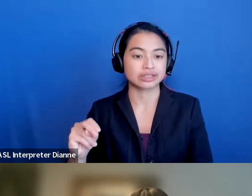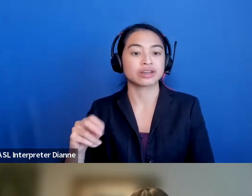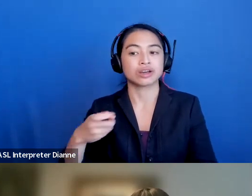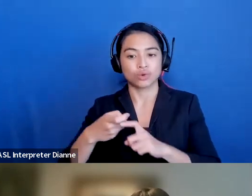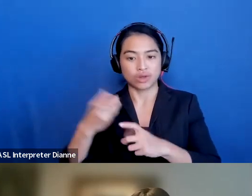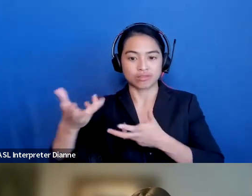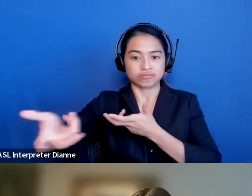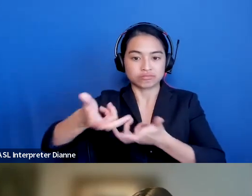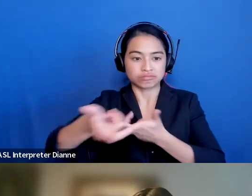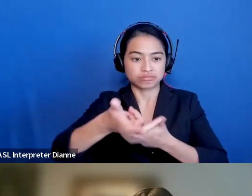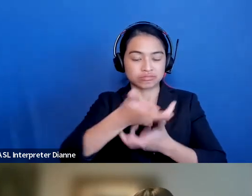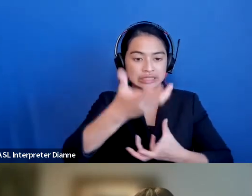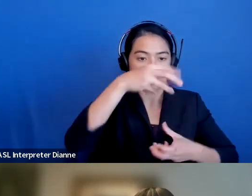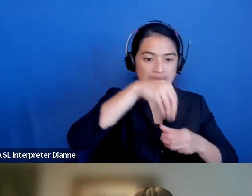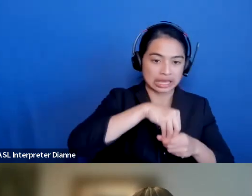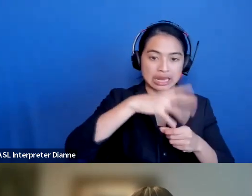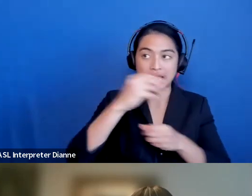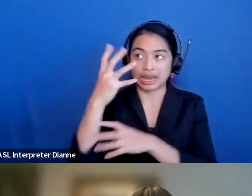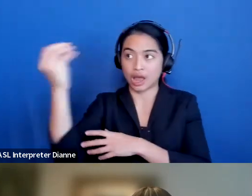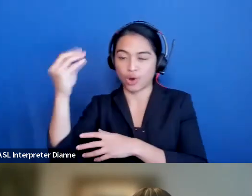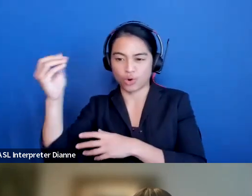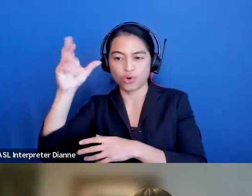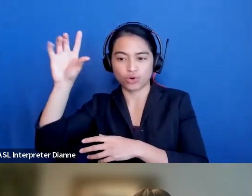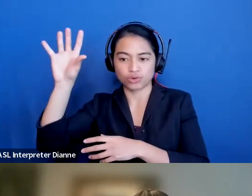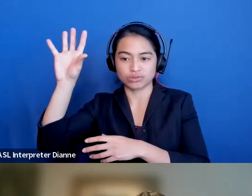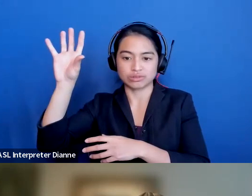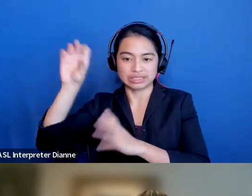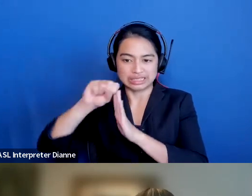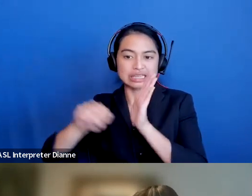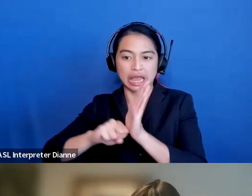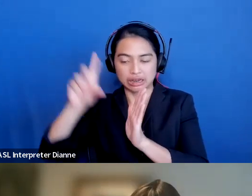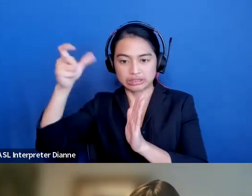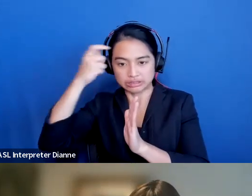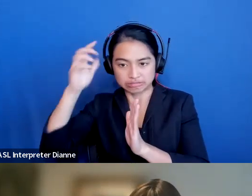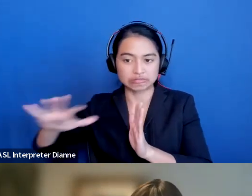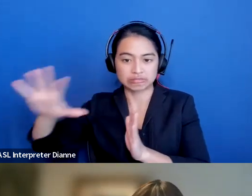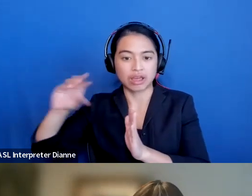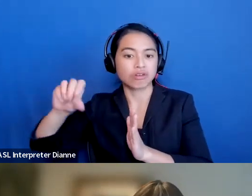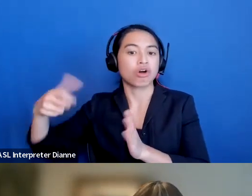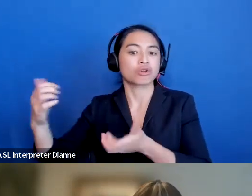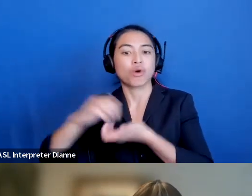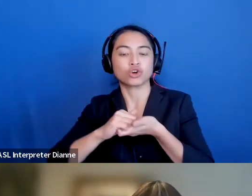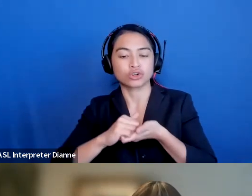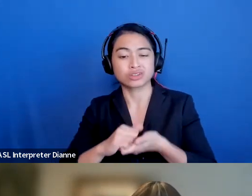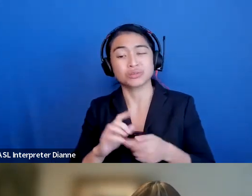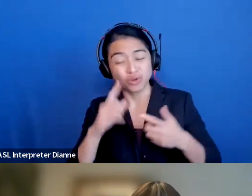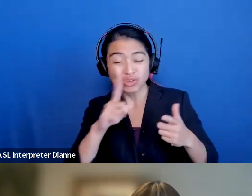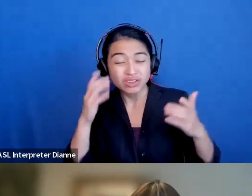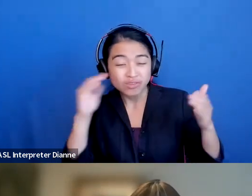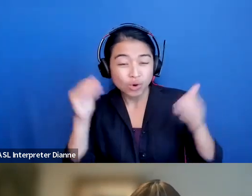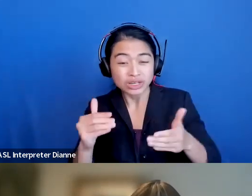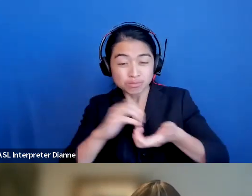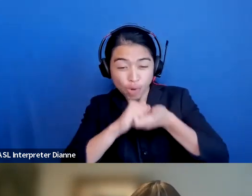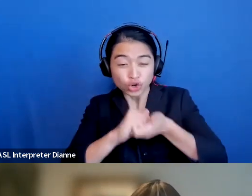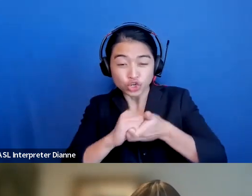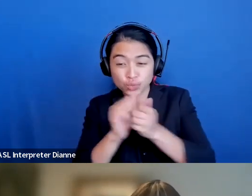network and outside of that with state folks and other partners. But we also focus on partnerships with each